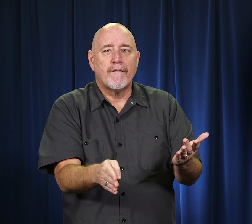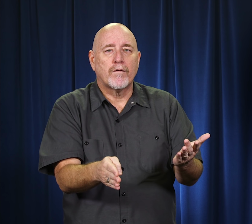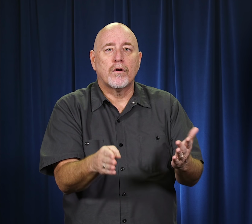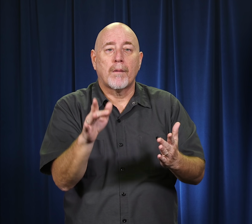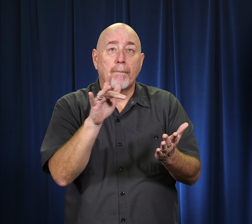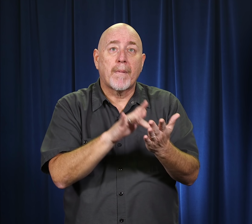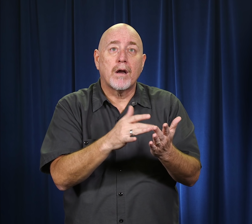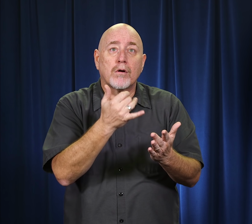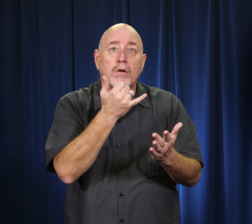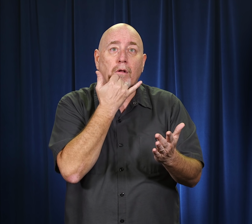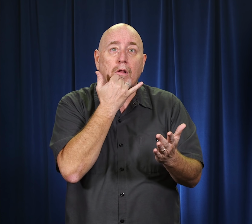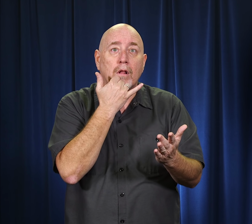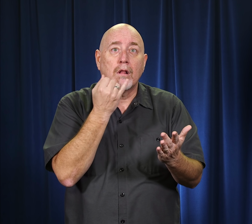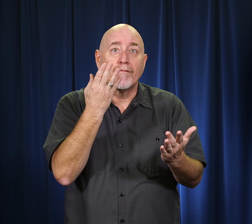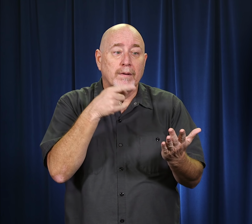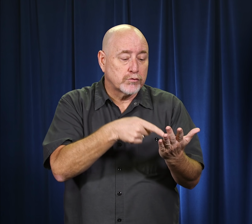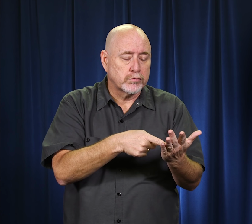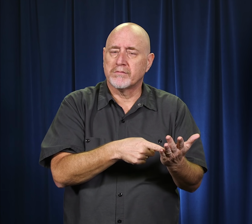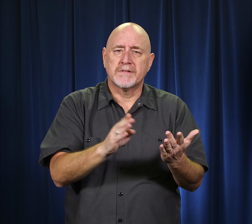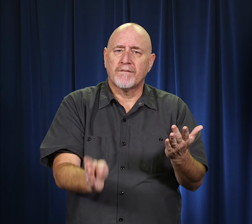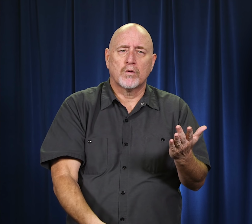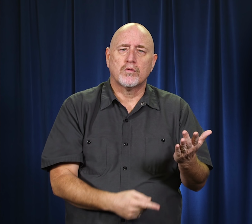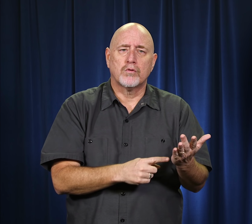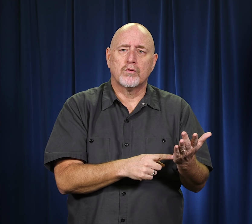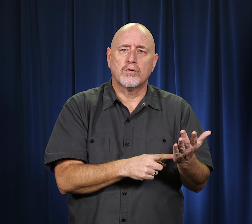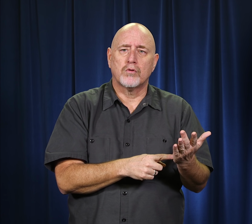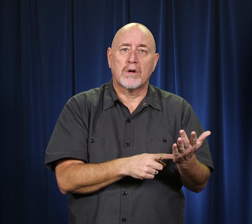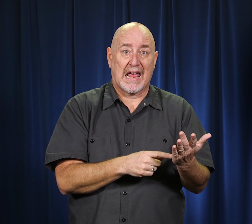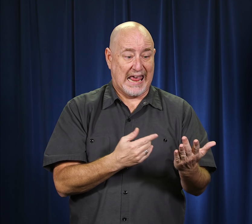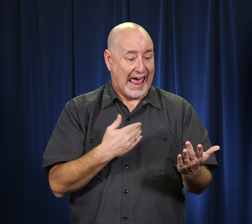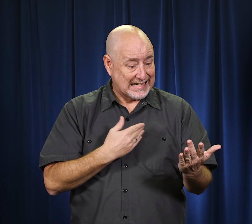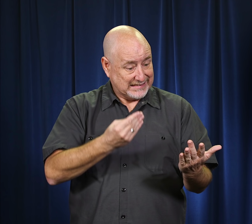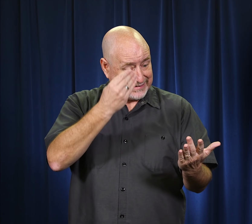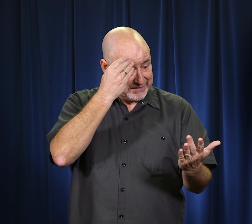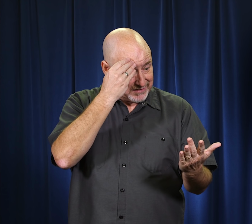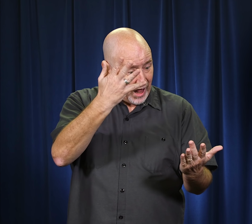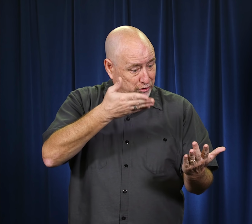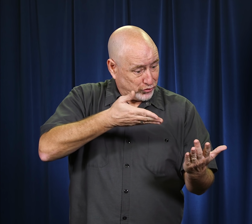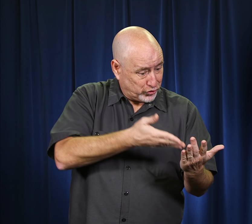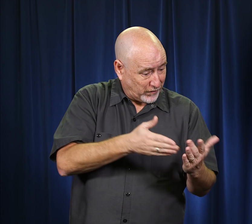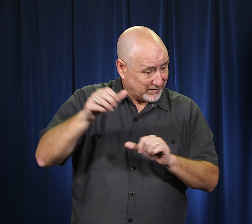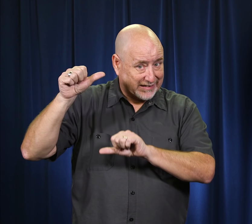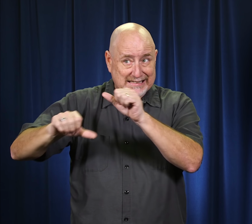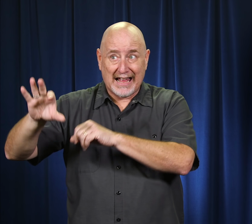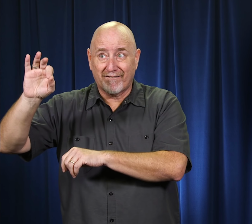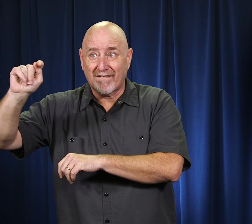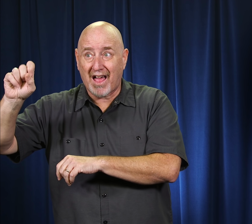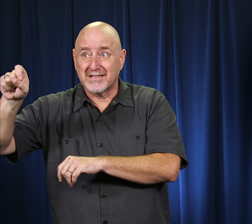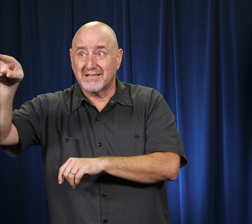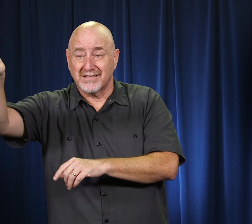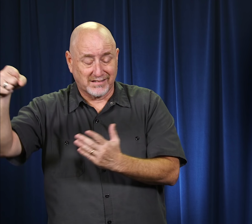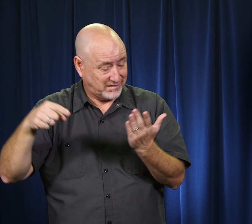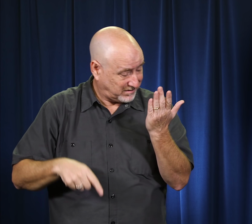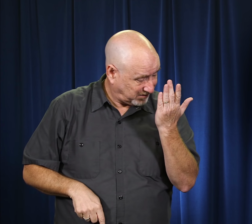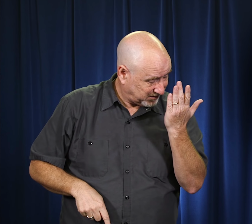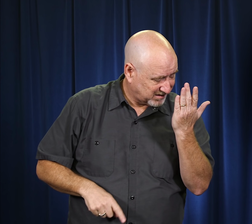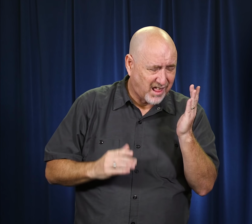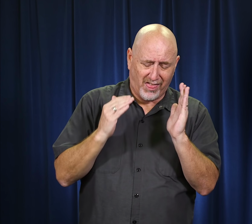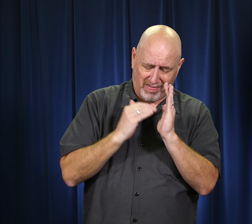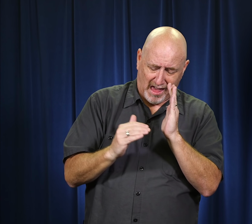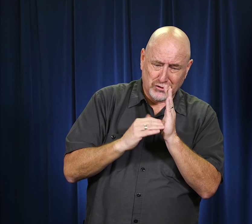a single medical fact wrong, and it exhibits a knowledge of scientific facts that